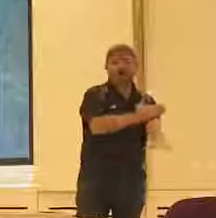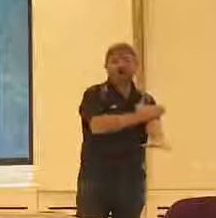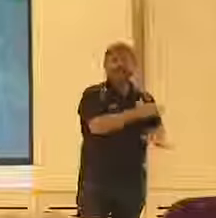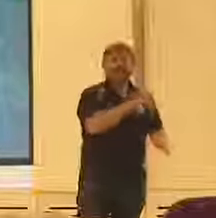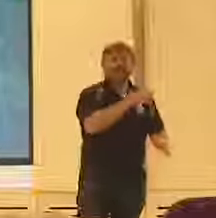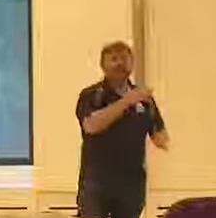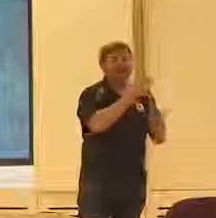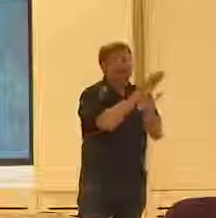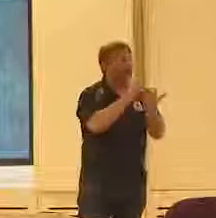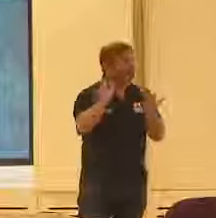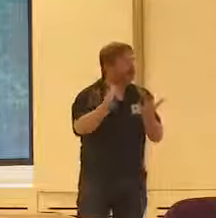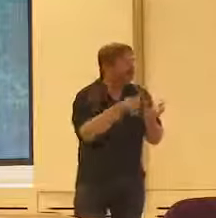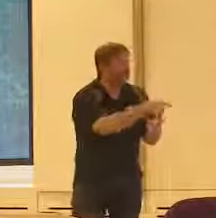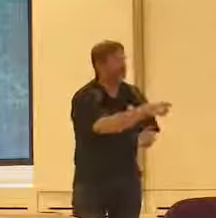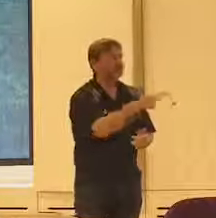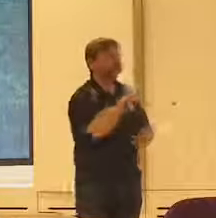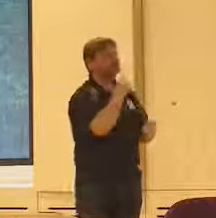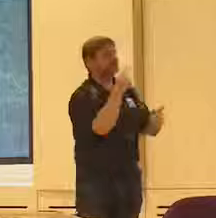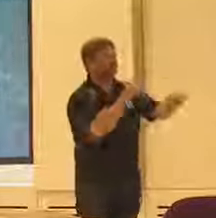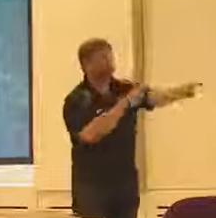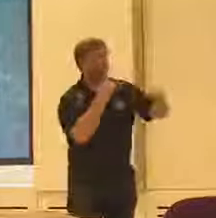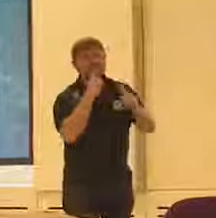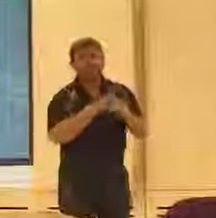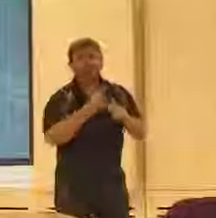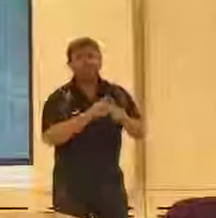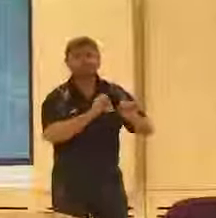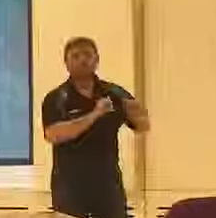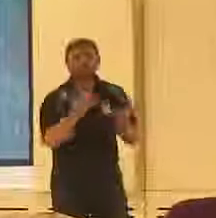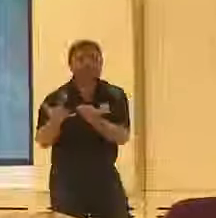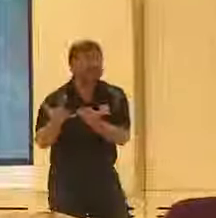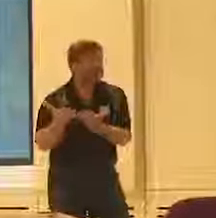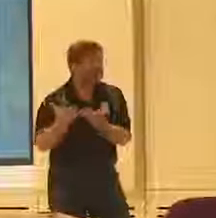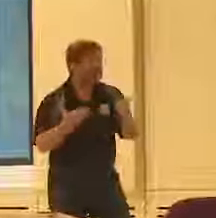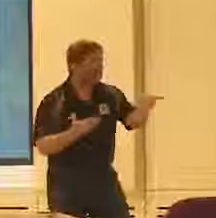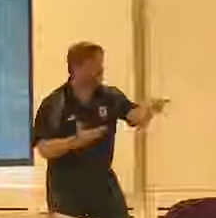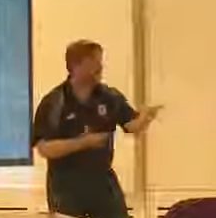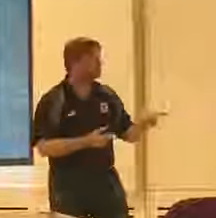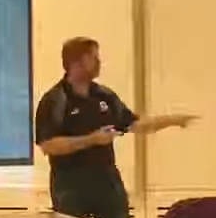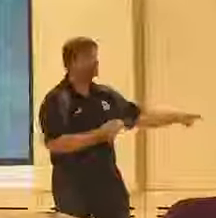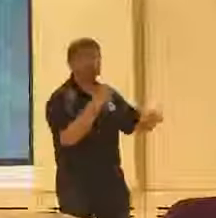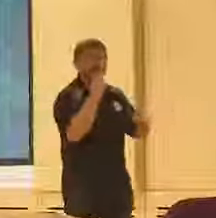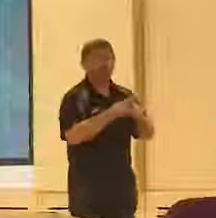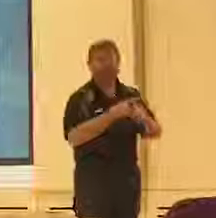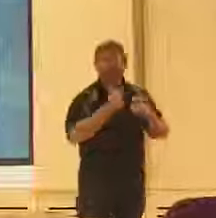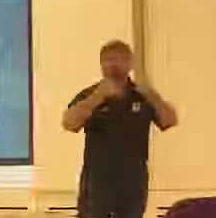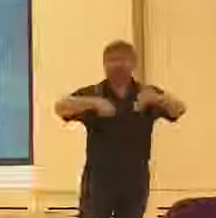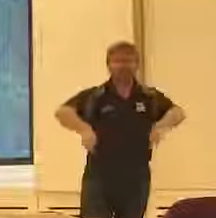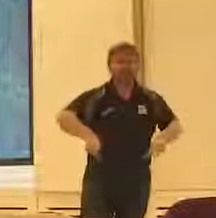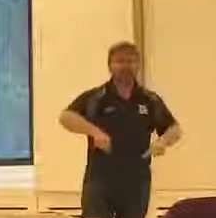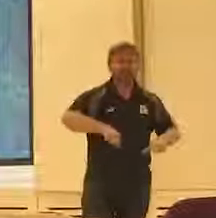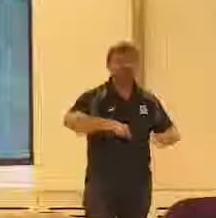symposium, and on the point of the importance of early intervention and early